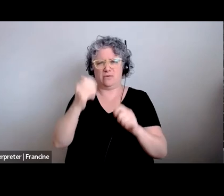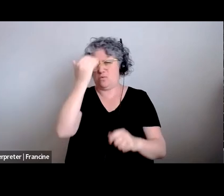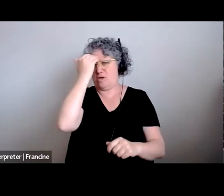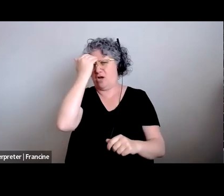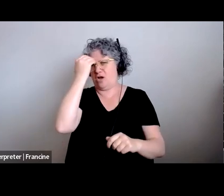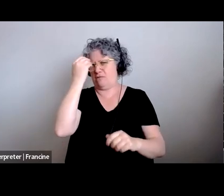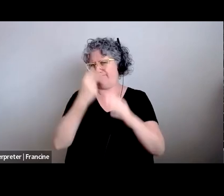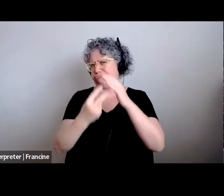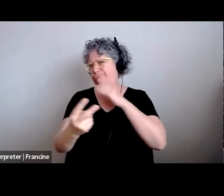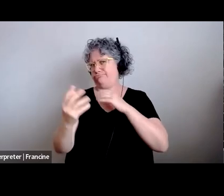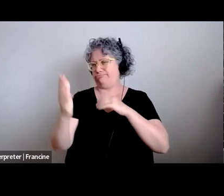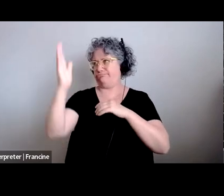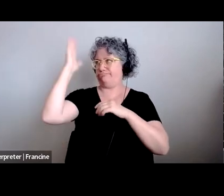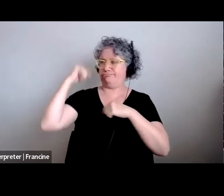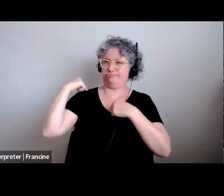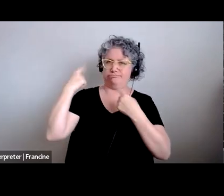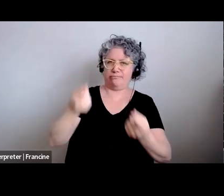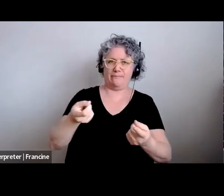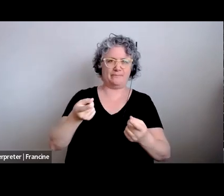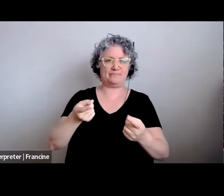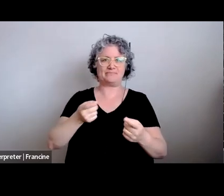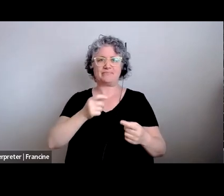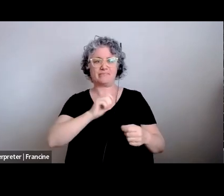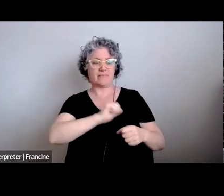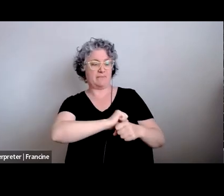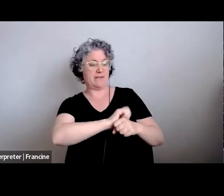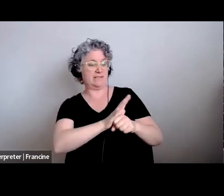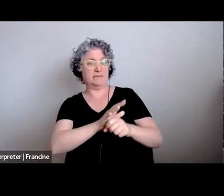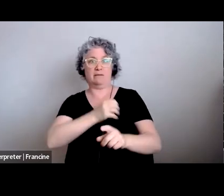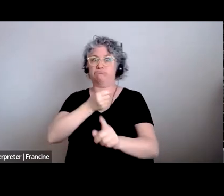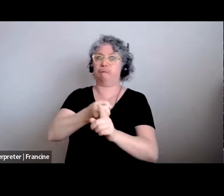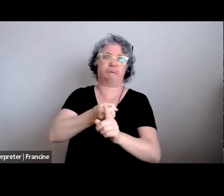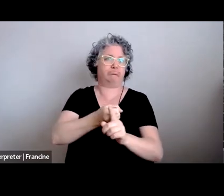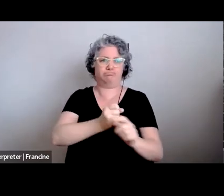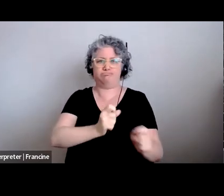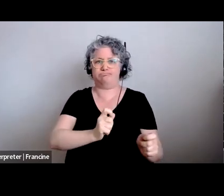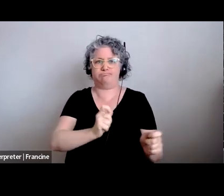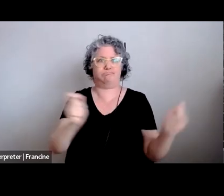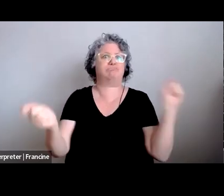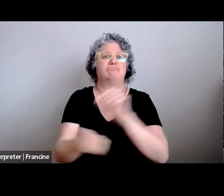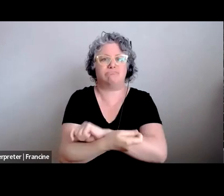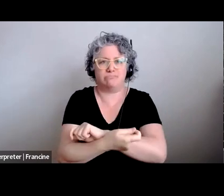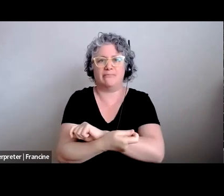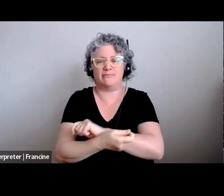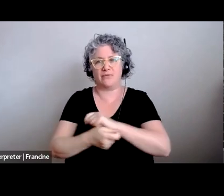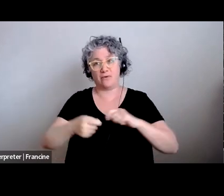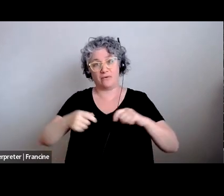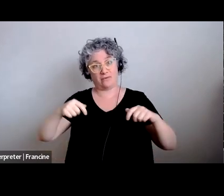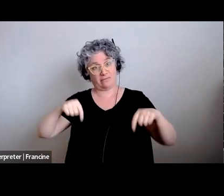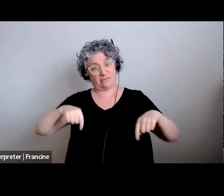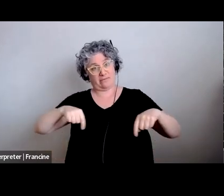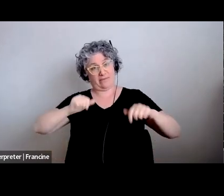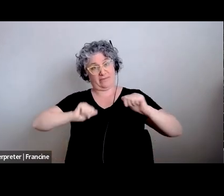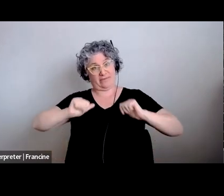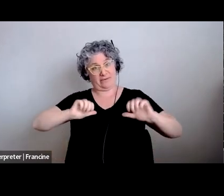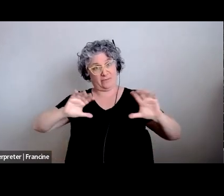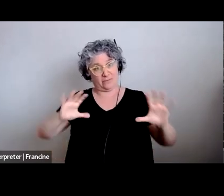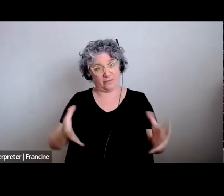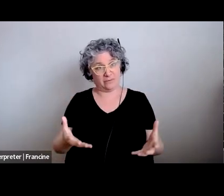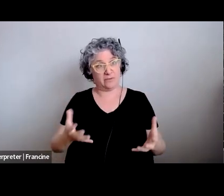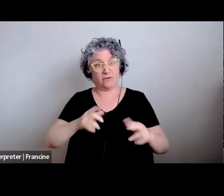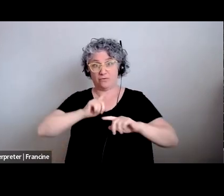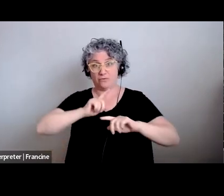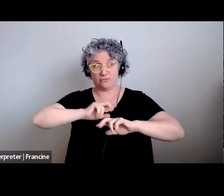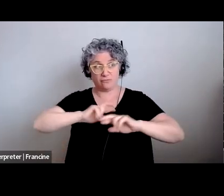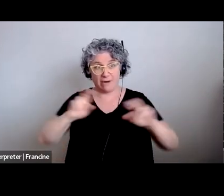me, it's way beyond pandemic. And it's actually kind of a question of, are we ready to respond to new